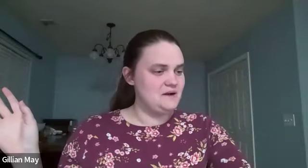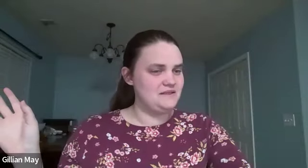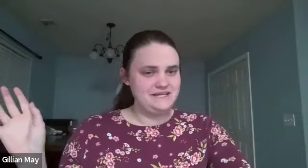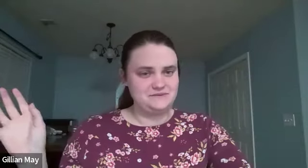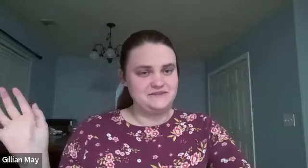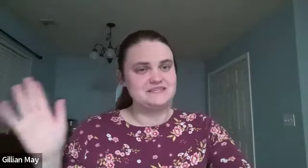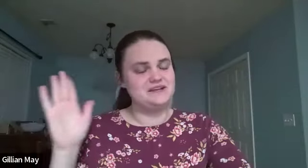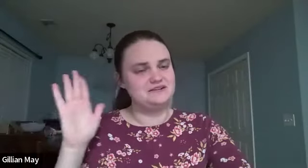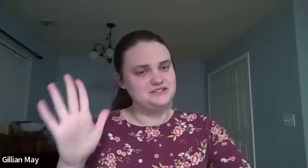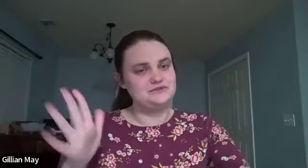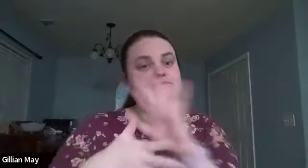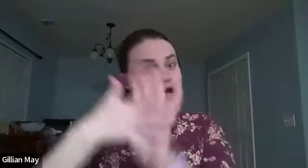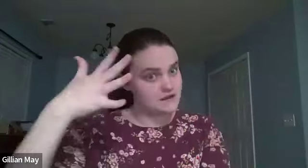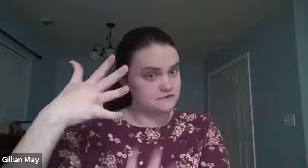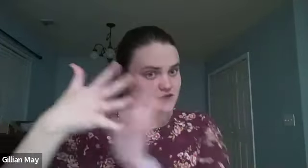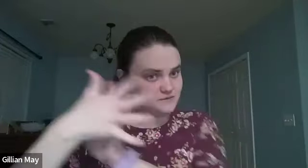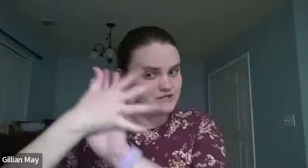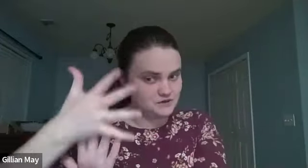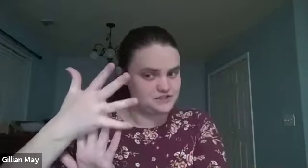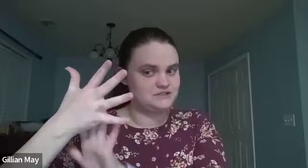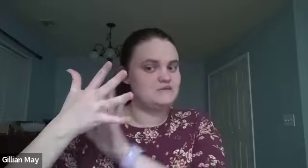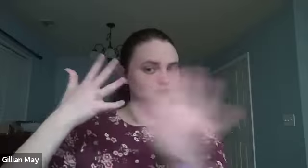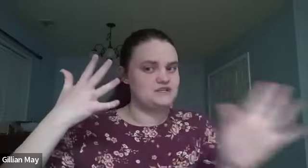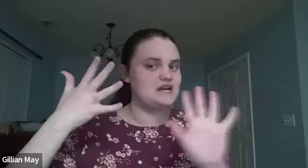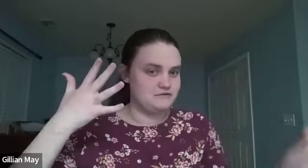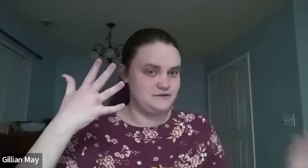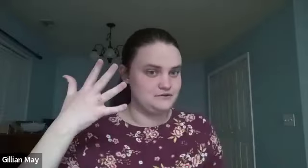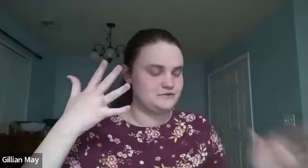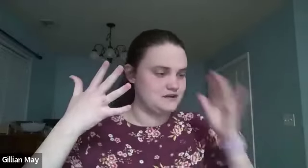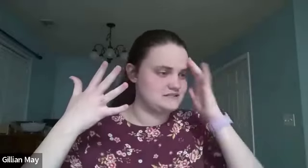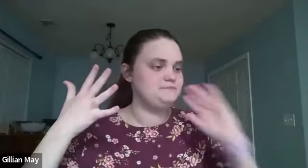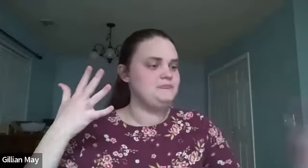let me explain this and then I'll do the 5 WH question words and we'll just kind of review it for the rest.